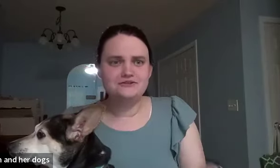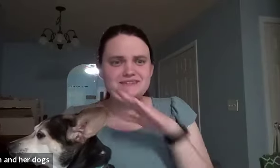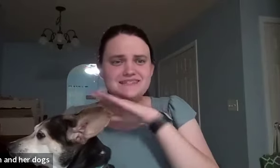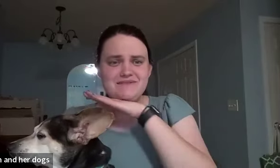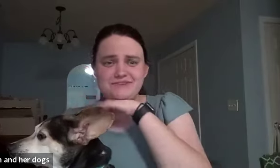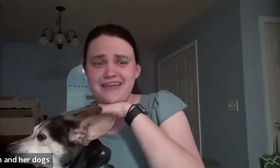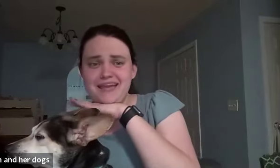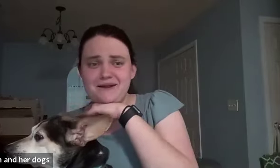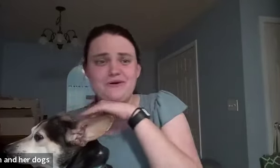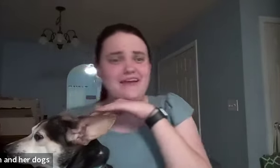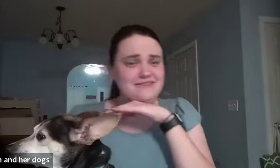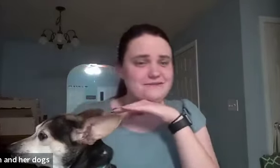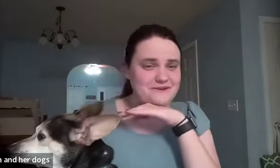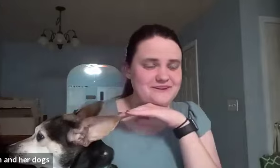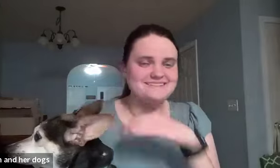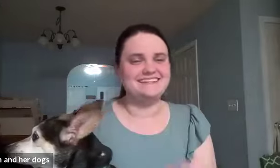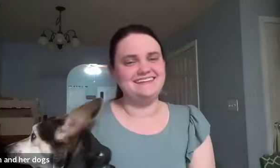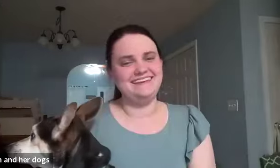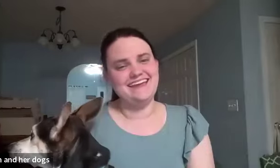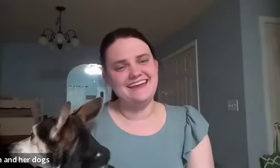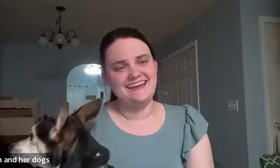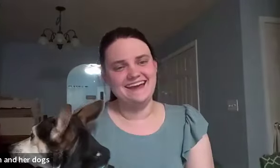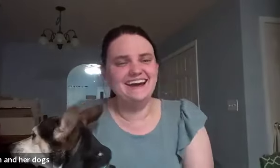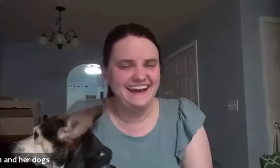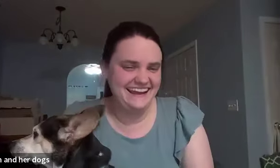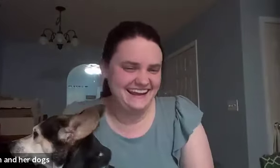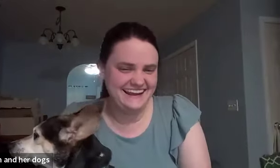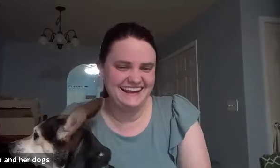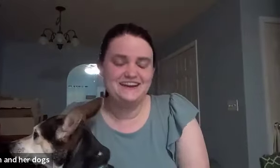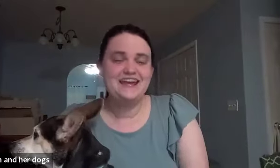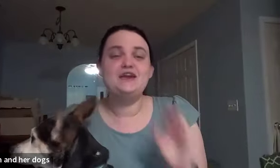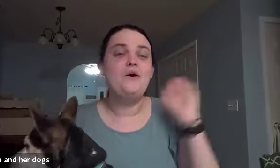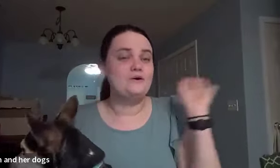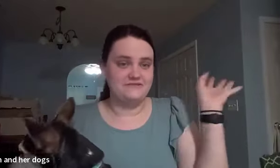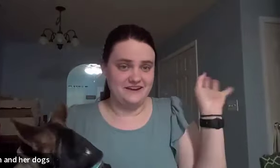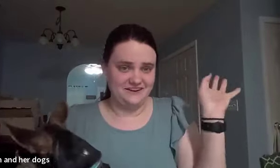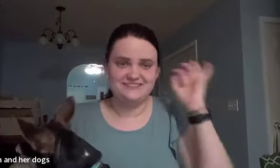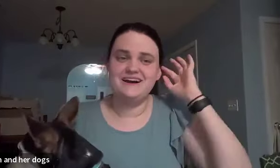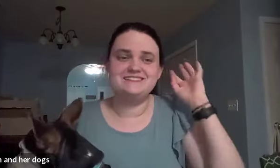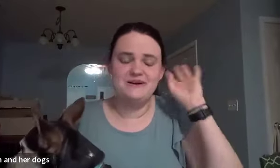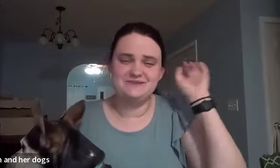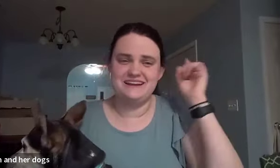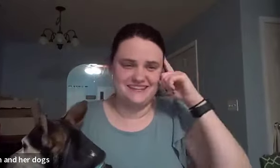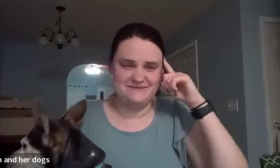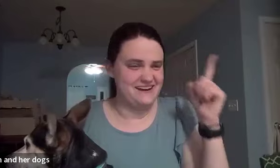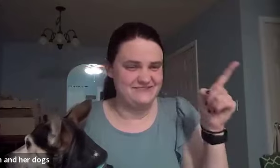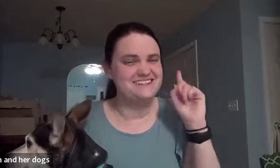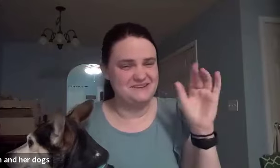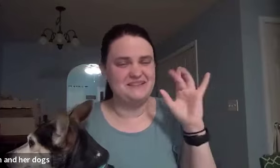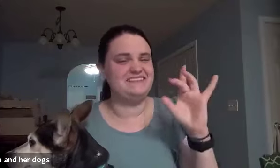use the same for the animal and the food. And I was like, yeah. It horrified her. So that's always what I think about whenever we talk about